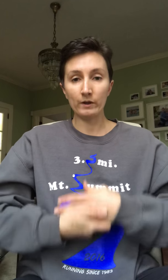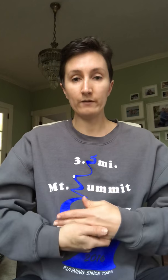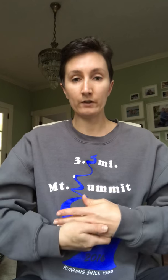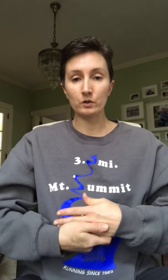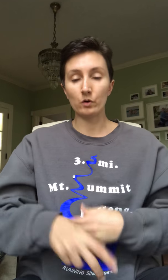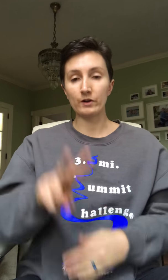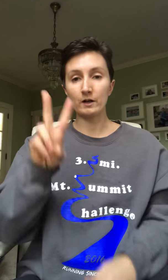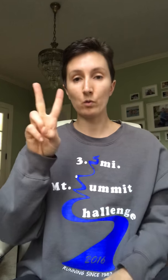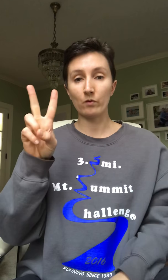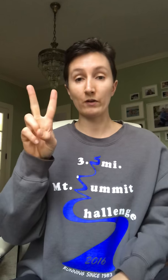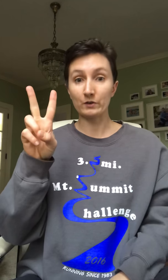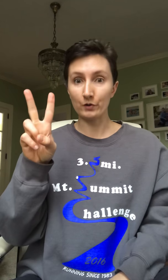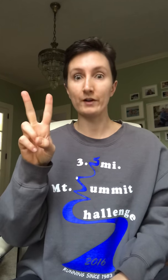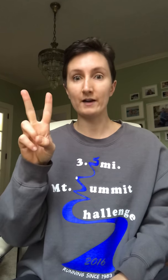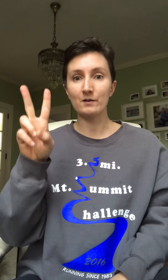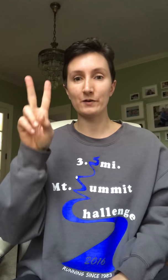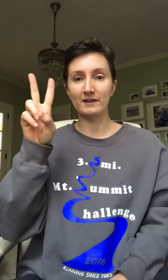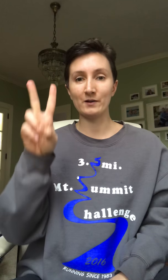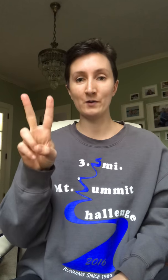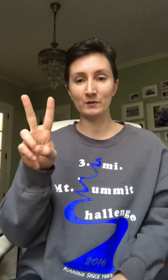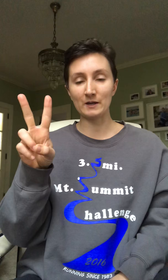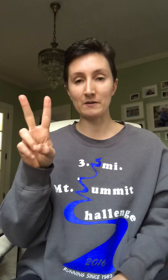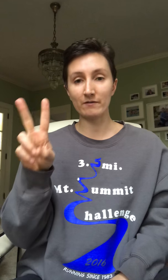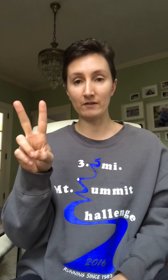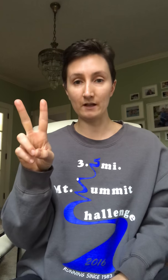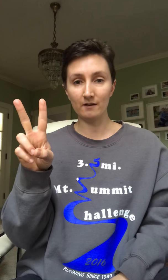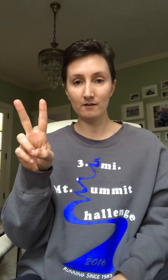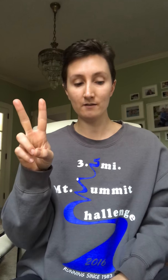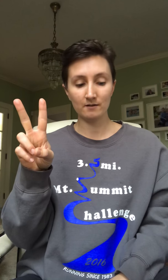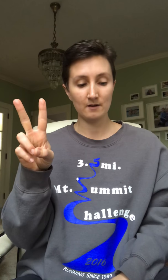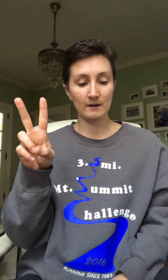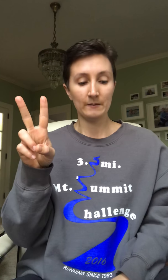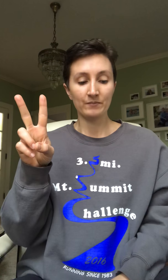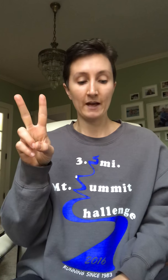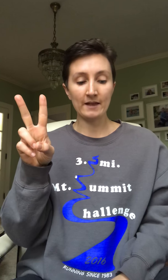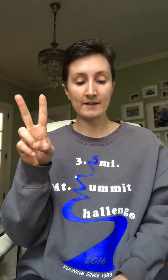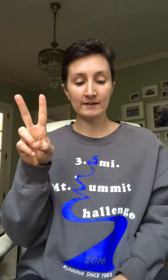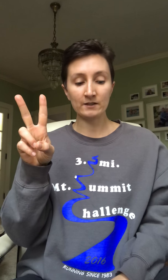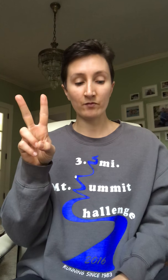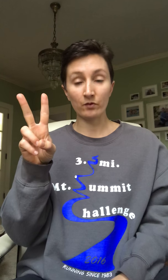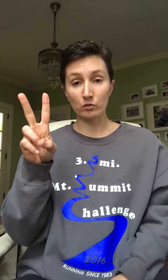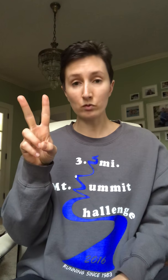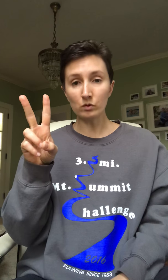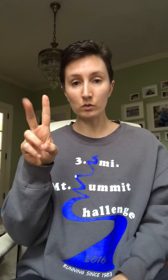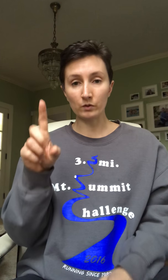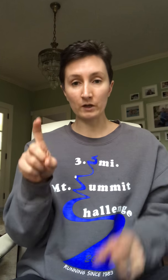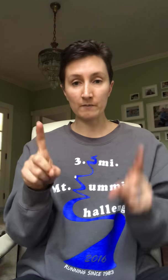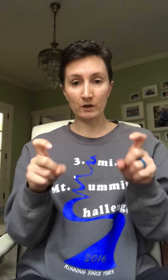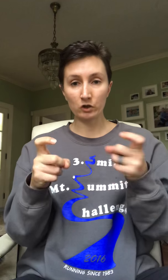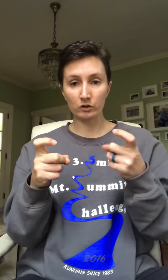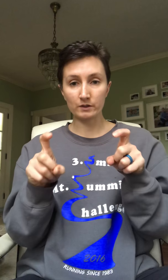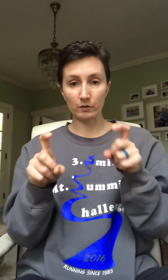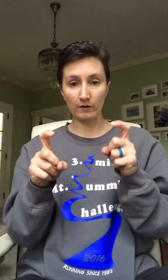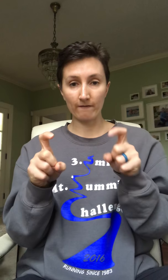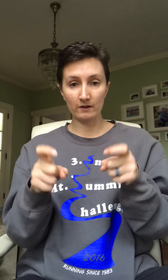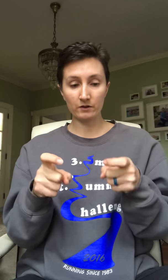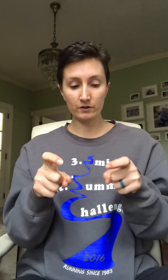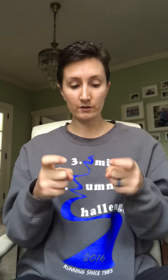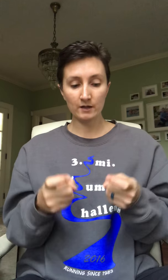Queen Victoria, we're going to hold up a V. And then for rule, we're going to make hooks with our fingers